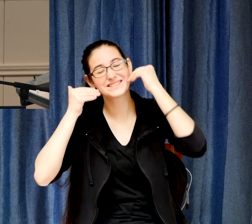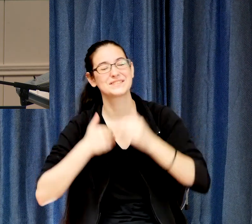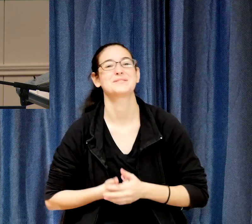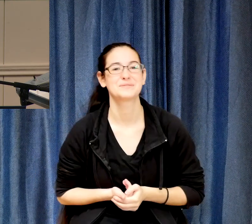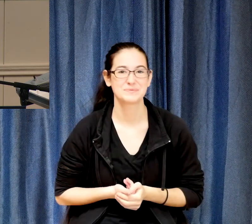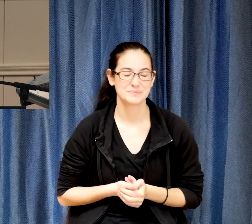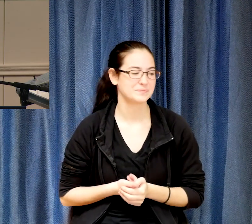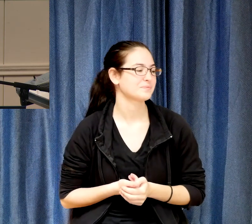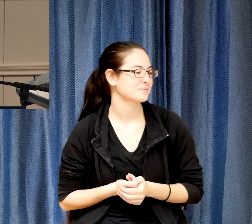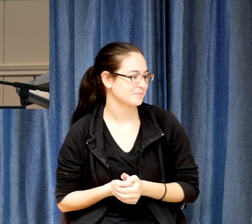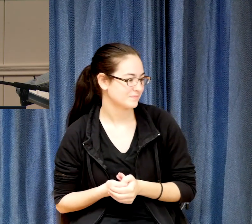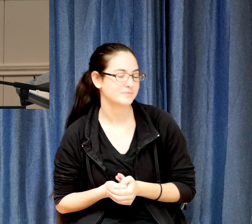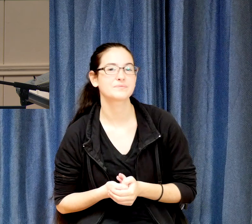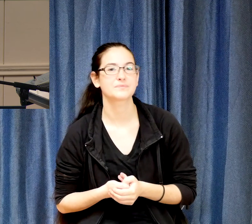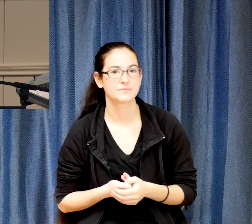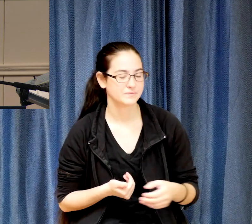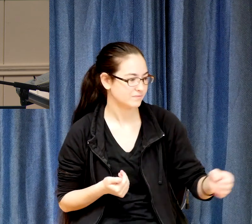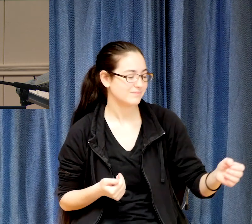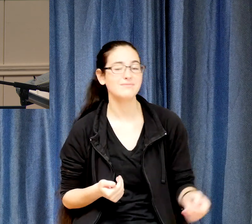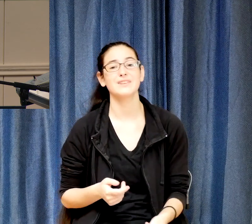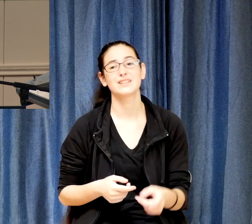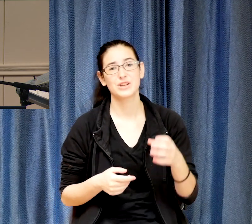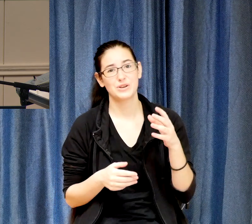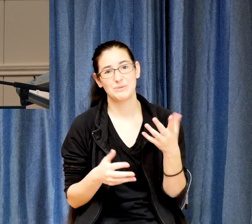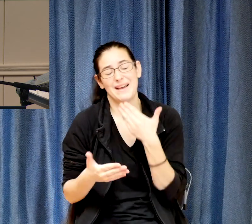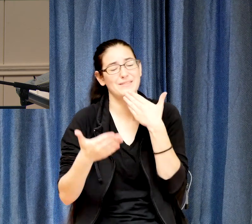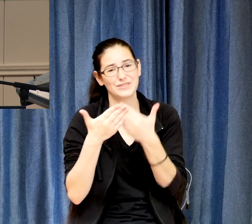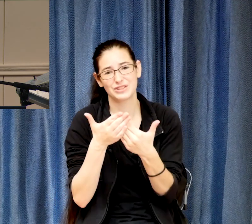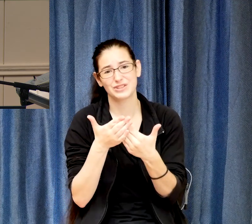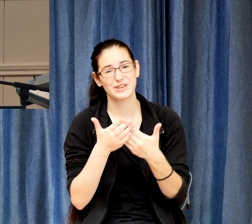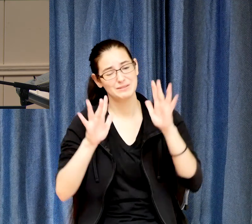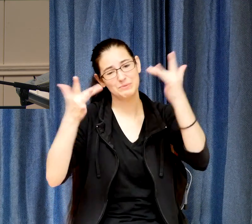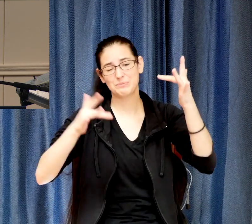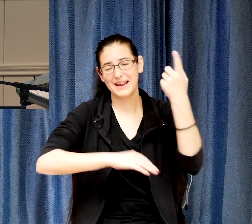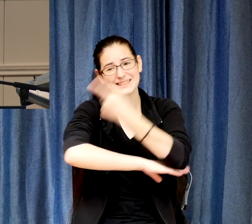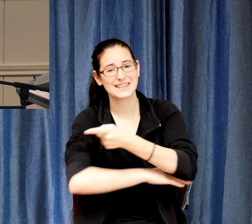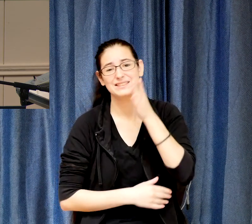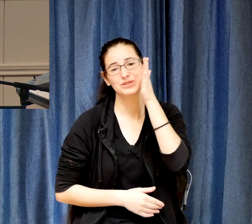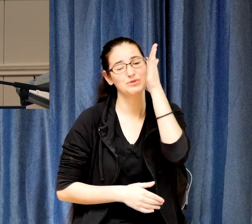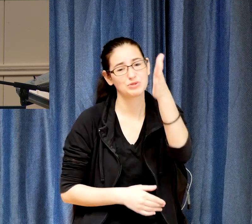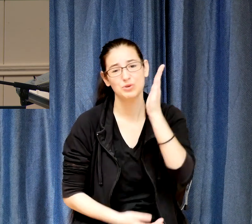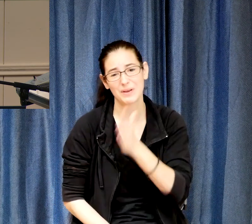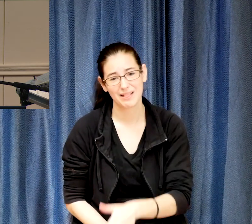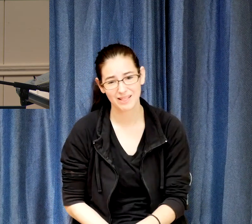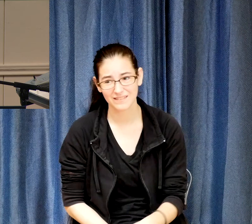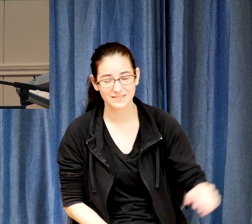please, yeah. There are brighter days ahead.